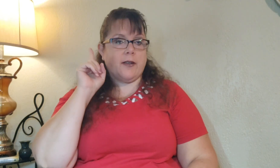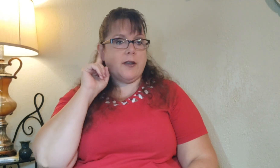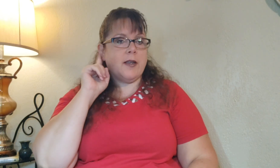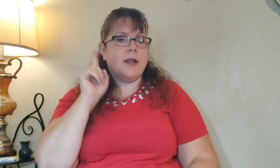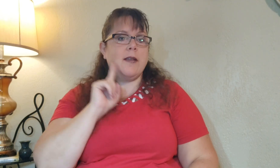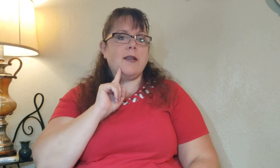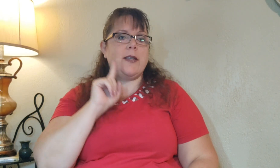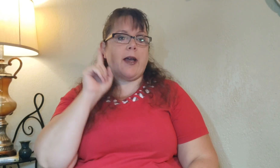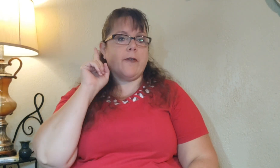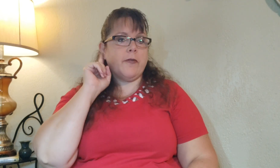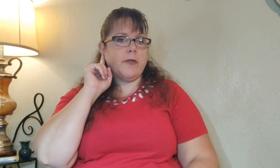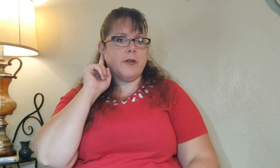chin, deaf.